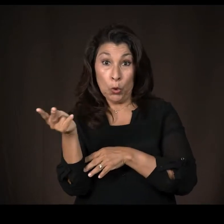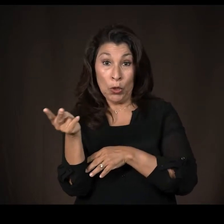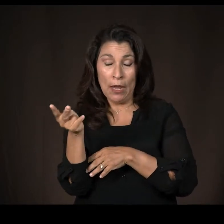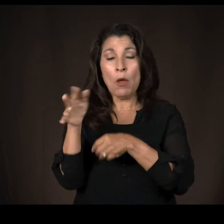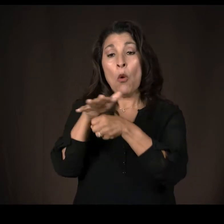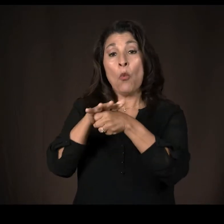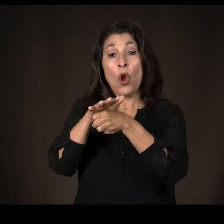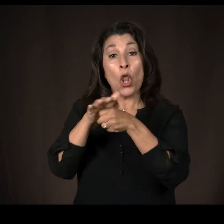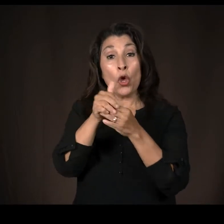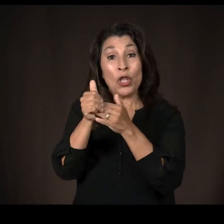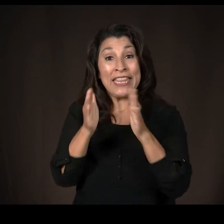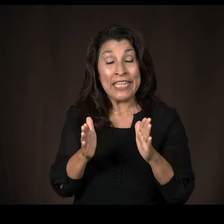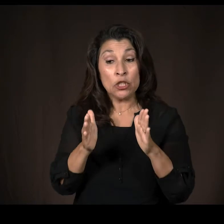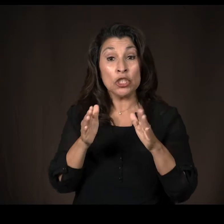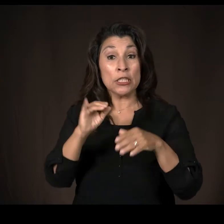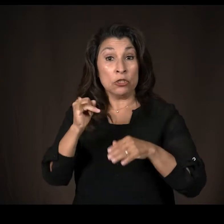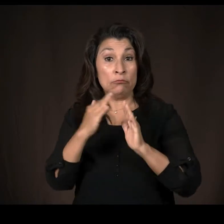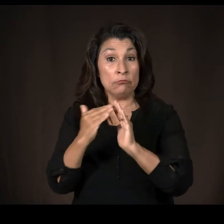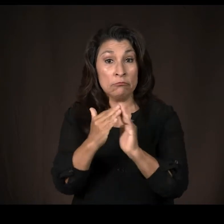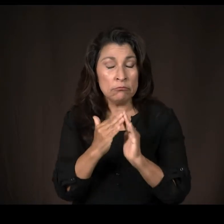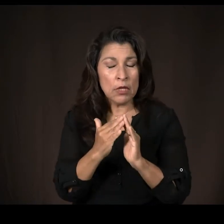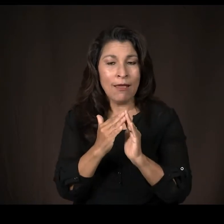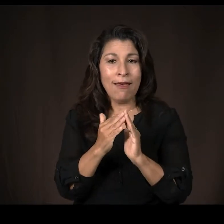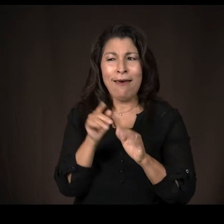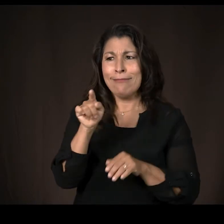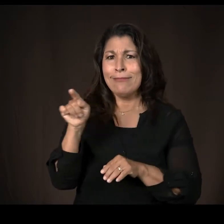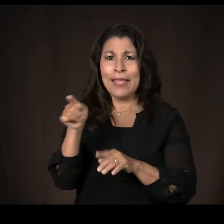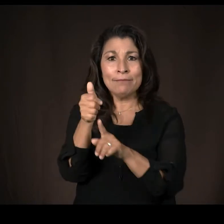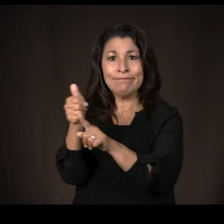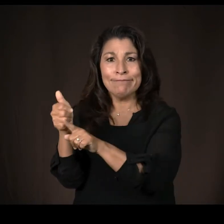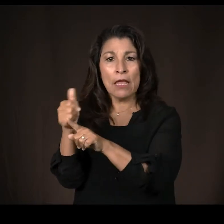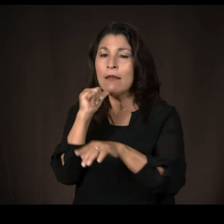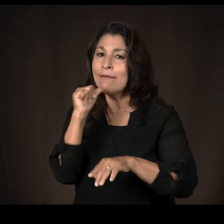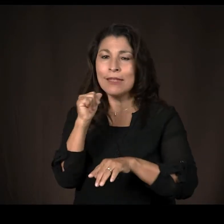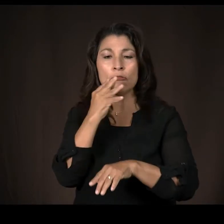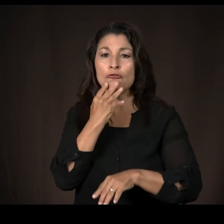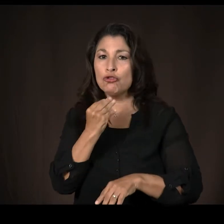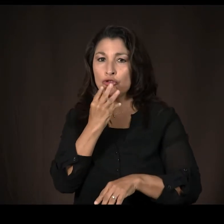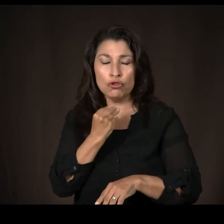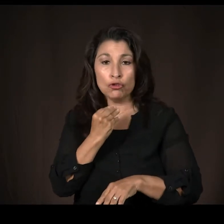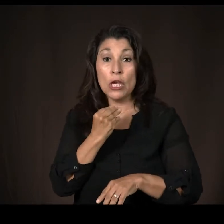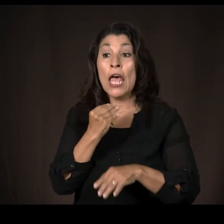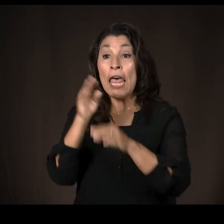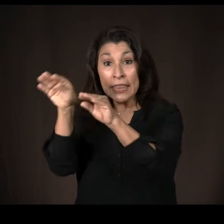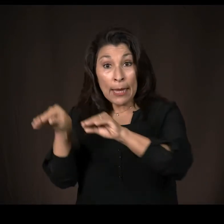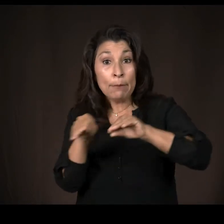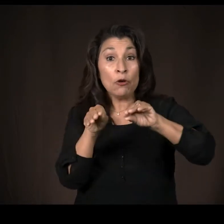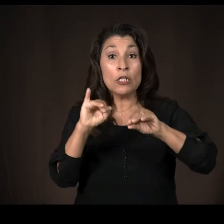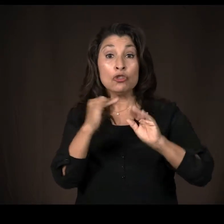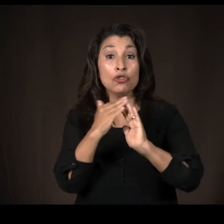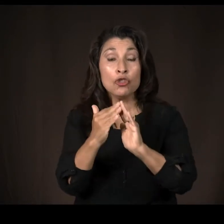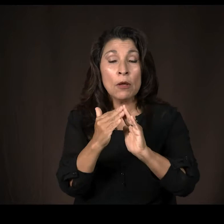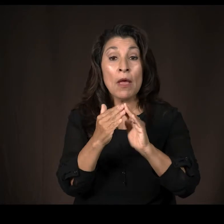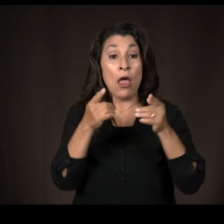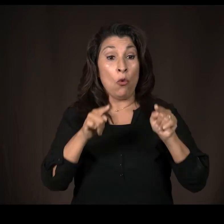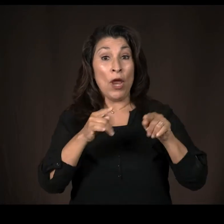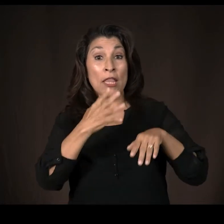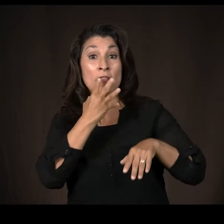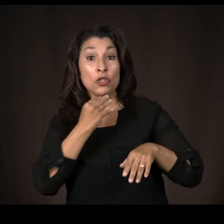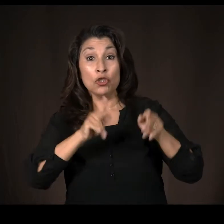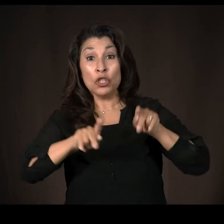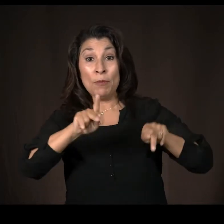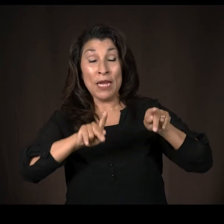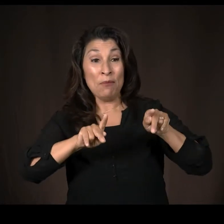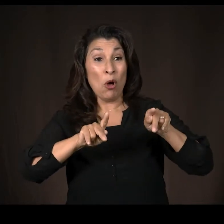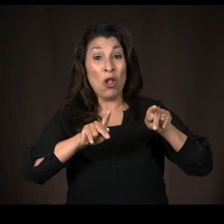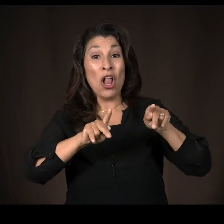men were local leaders in Jerusalem who were not Jews. Okay? They had moved into Jerusalem when the Jews had